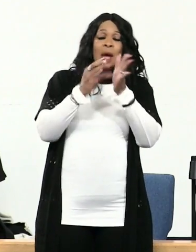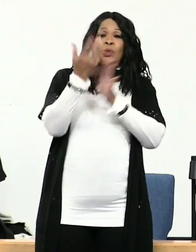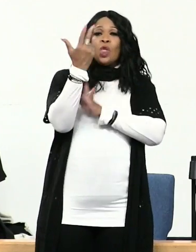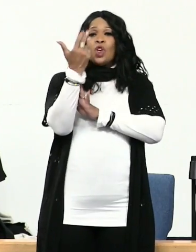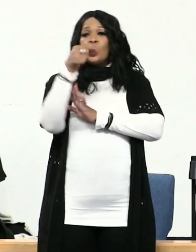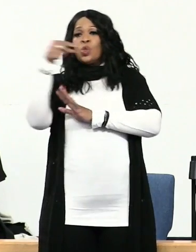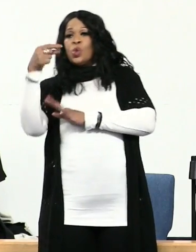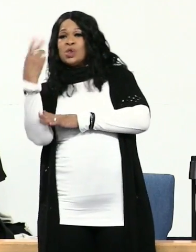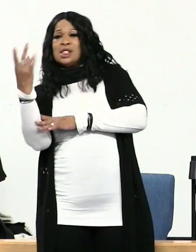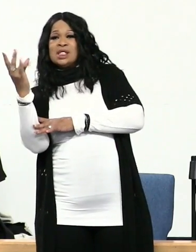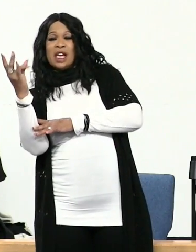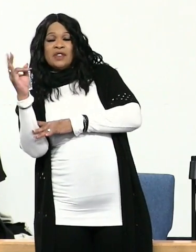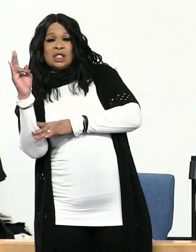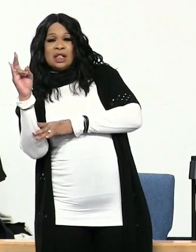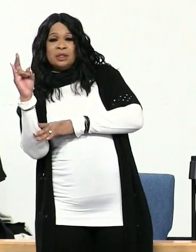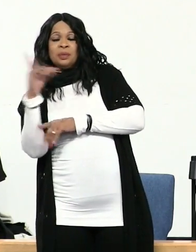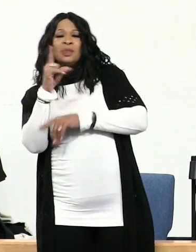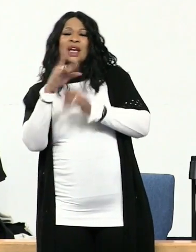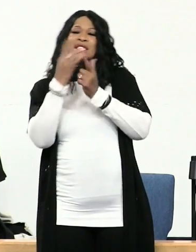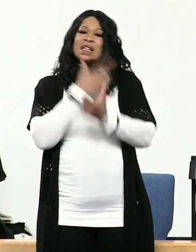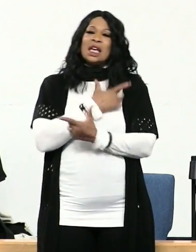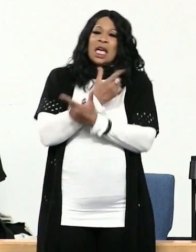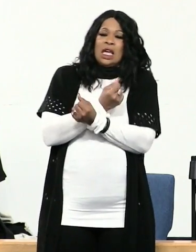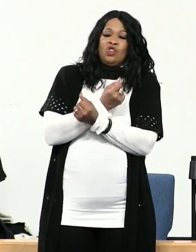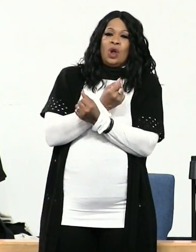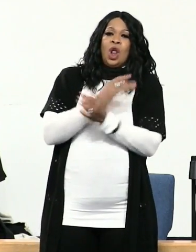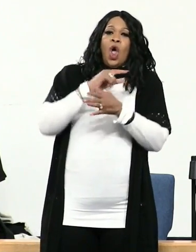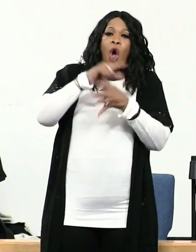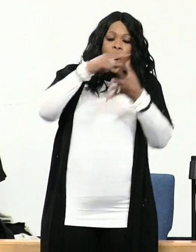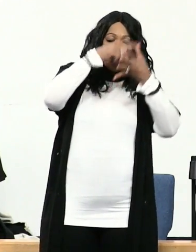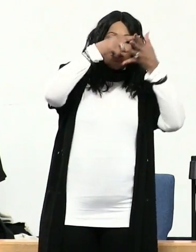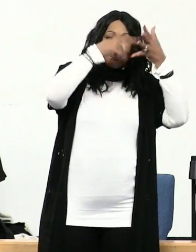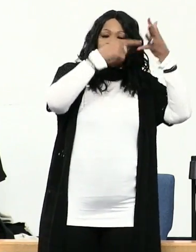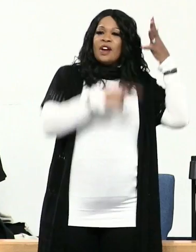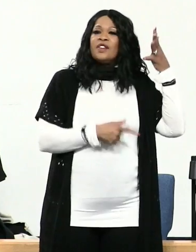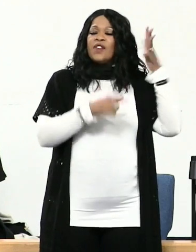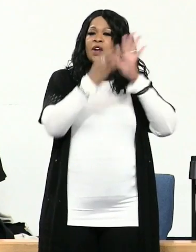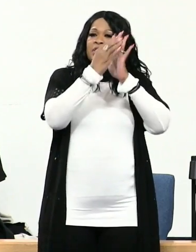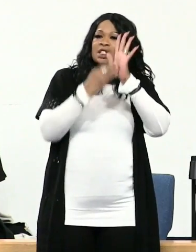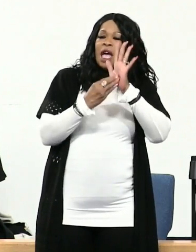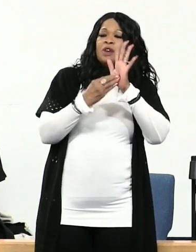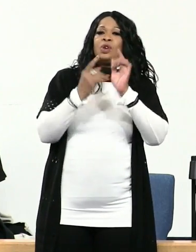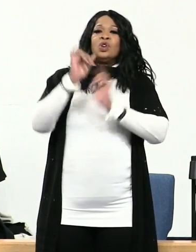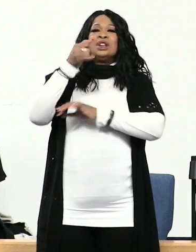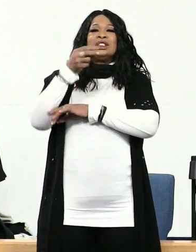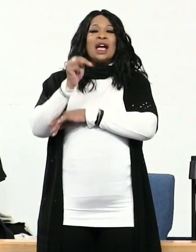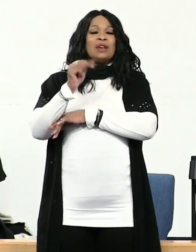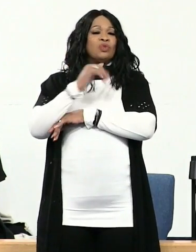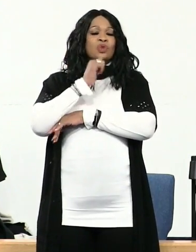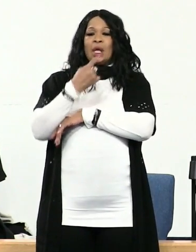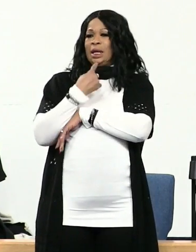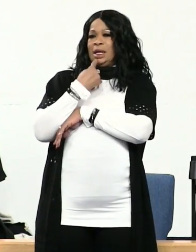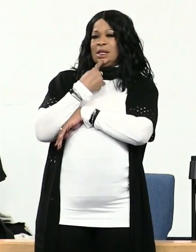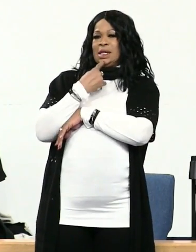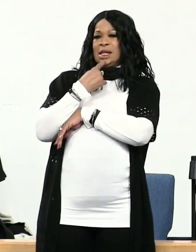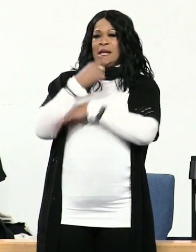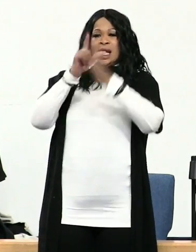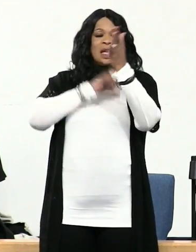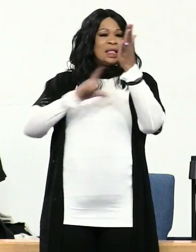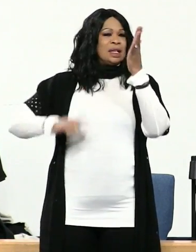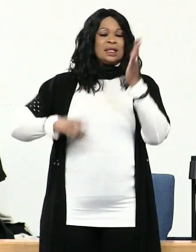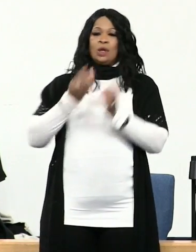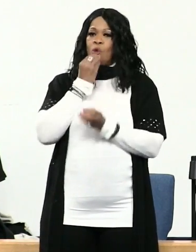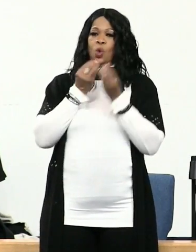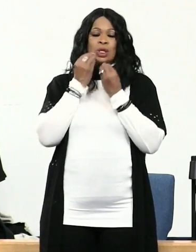through 17. But what's interesting, in all five of those chapters, the Apostle John does not mention the Lord's